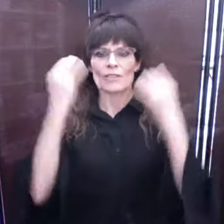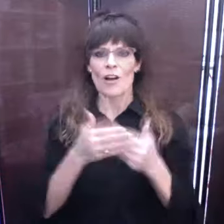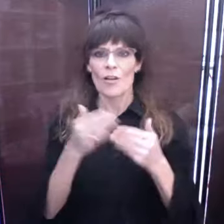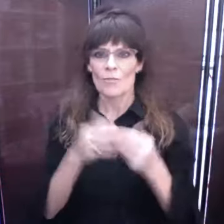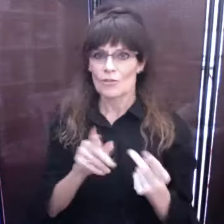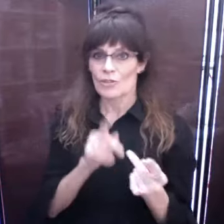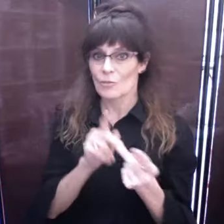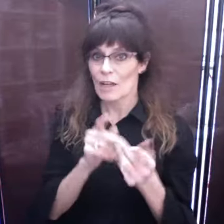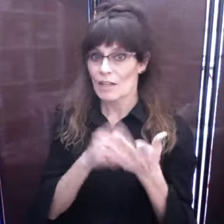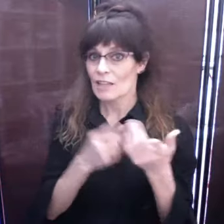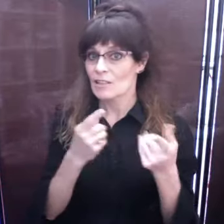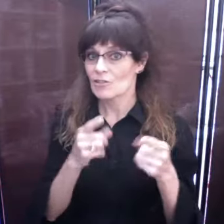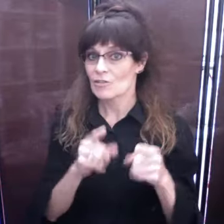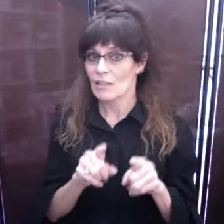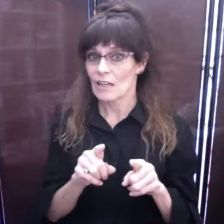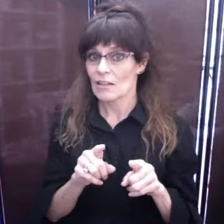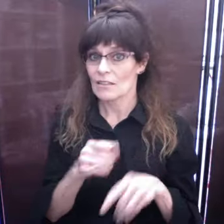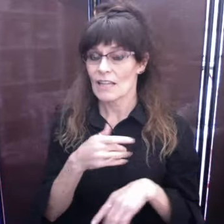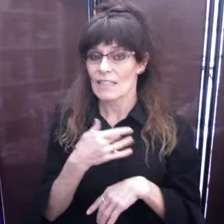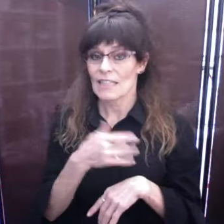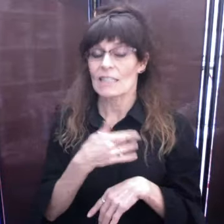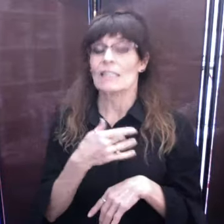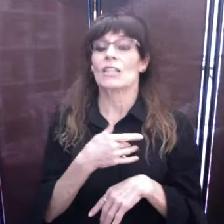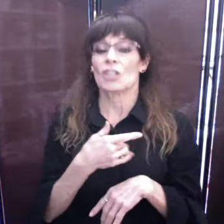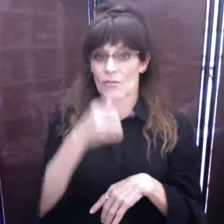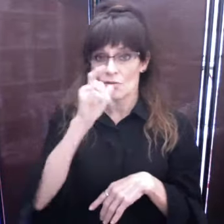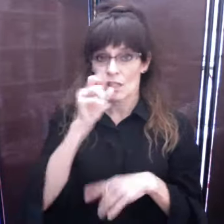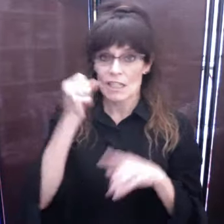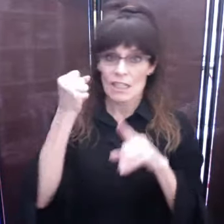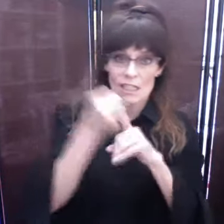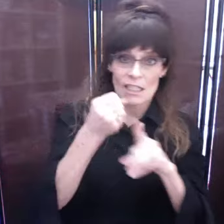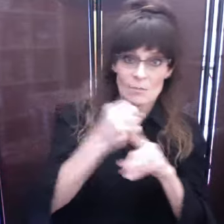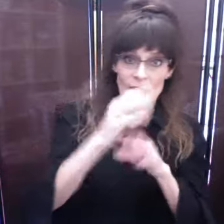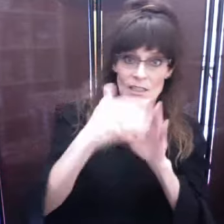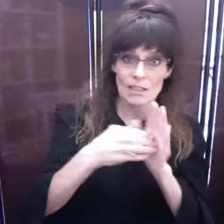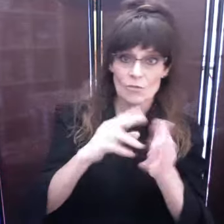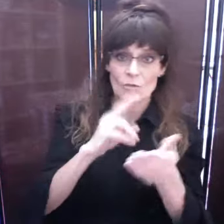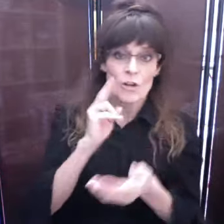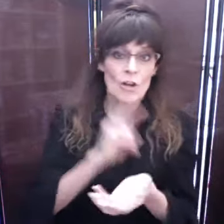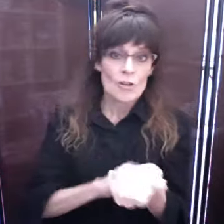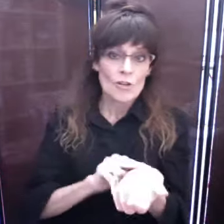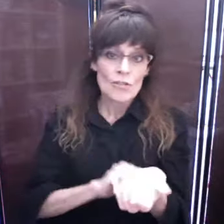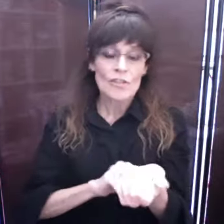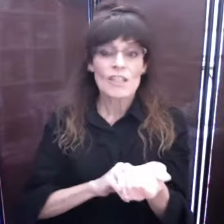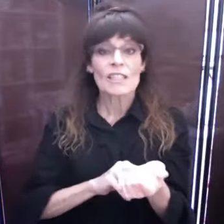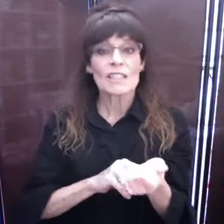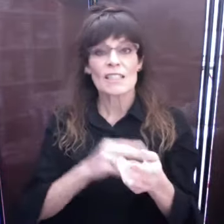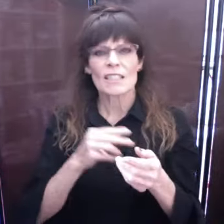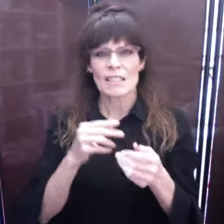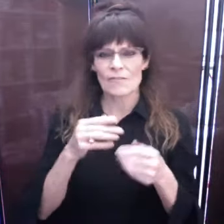out, the sensation of drinking hitting my central nervous system is the sense of almost just right. So at 2 beers, if I'm